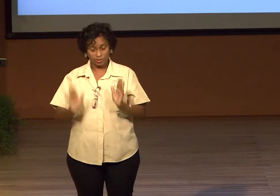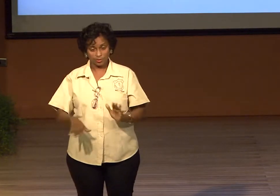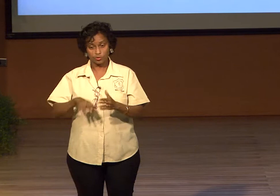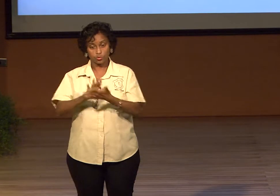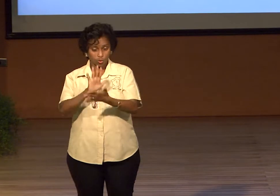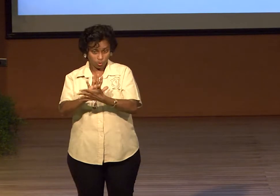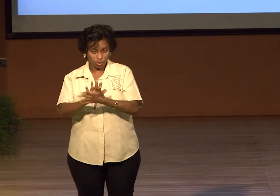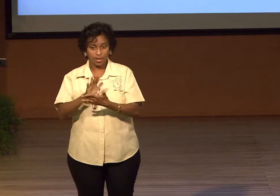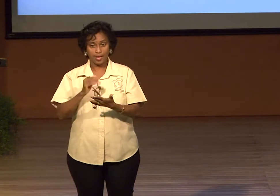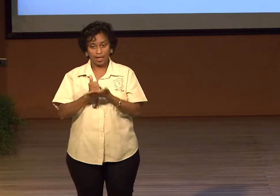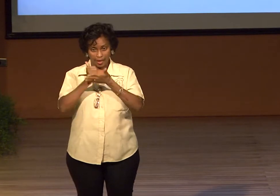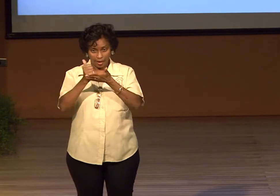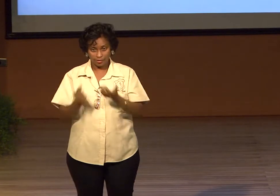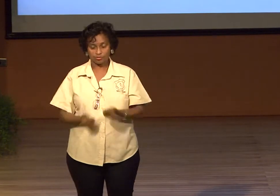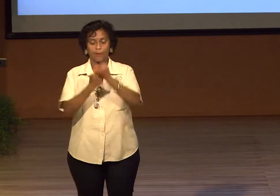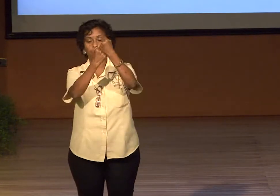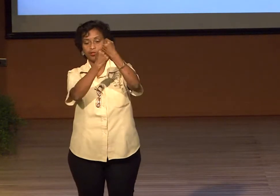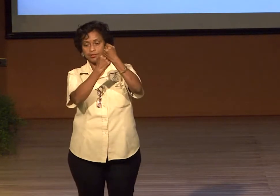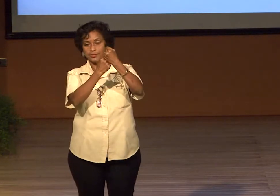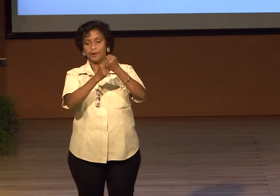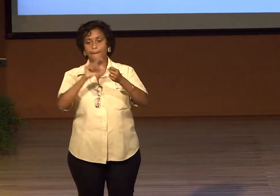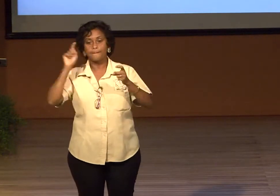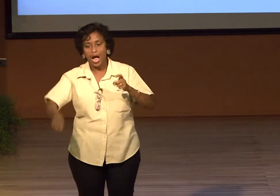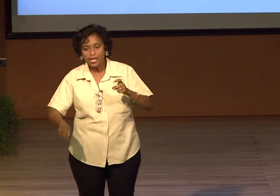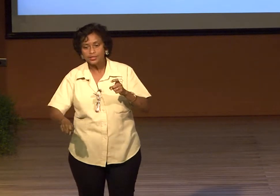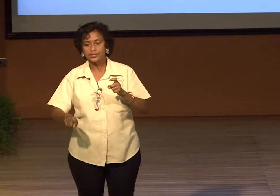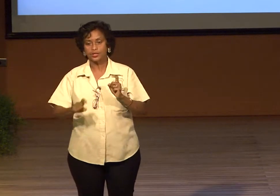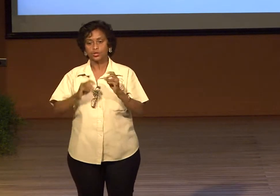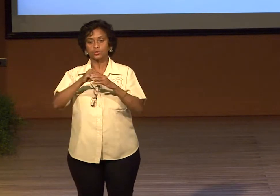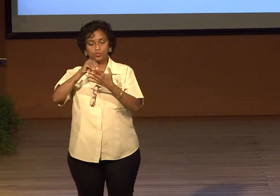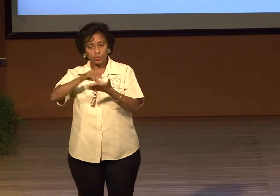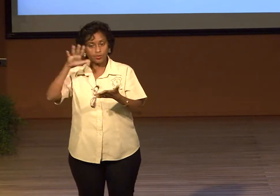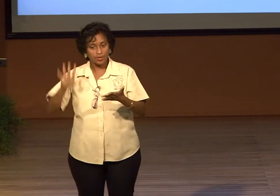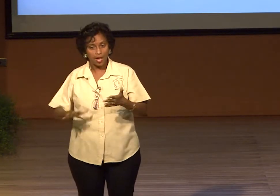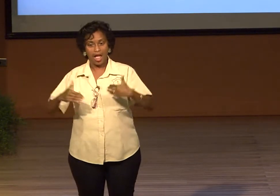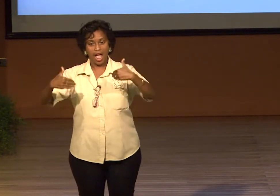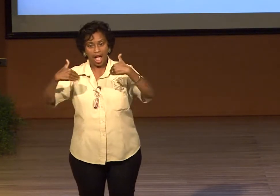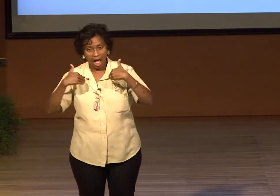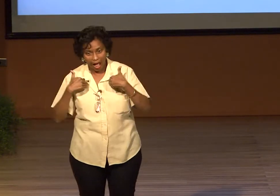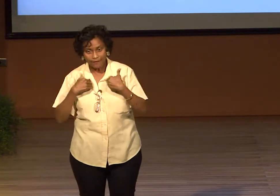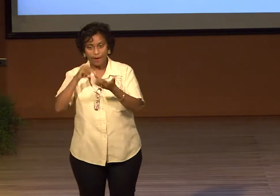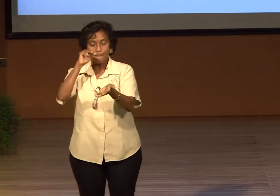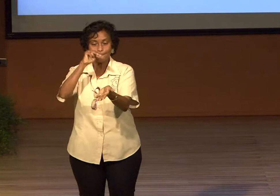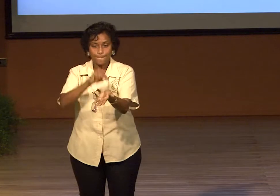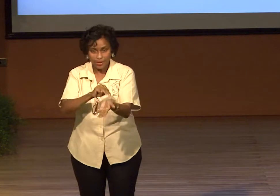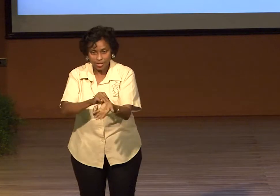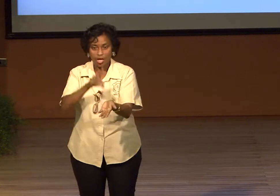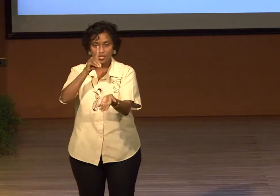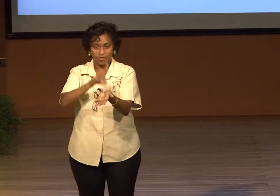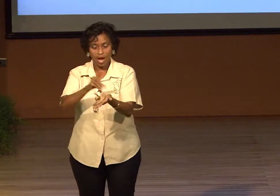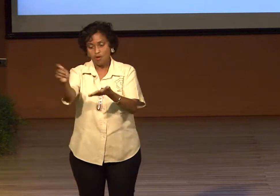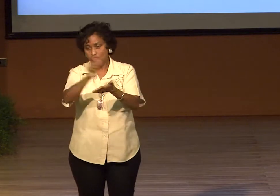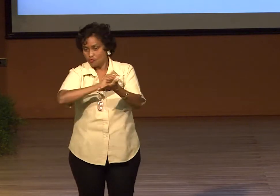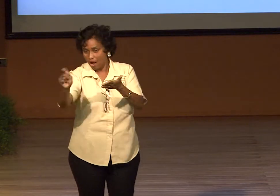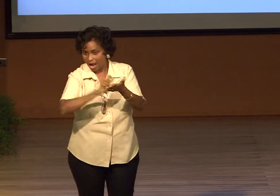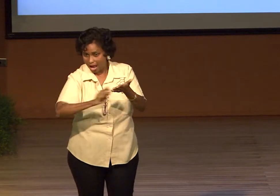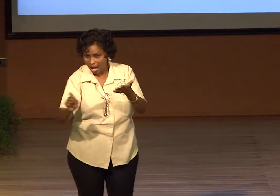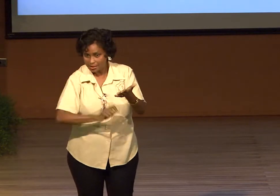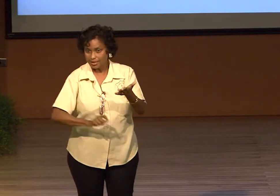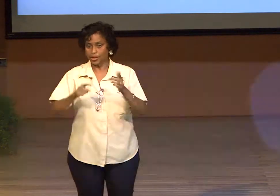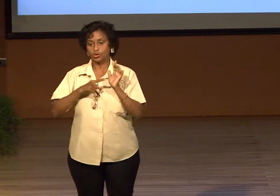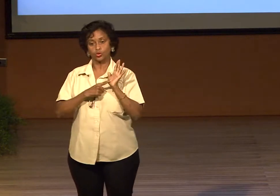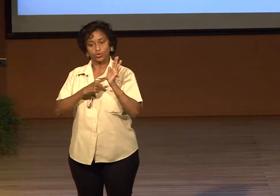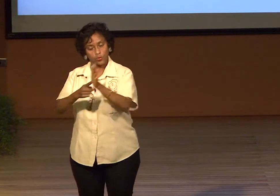that medical. How do we get academic staff like yourself to understand that we